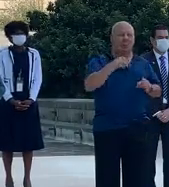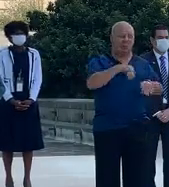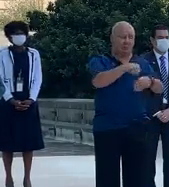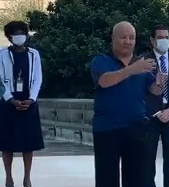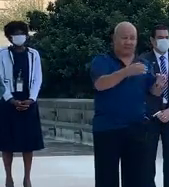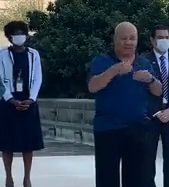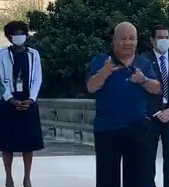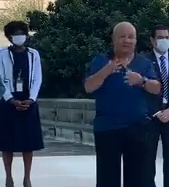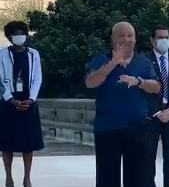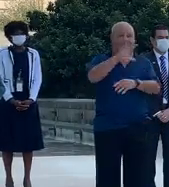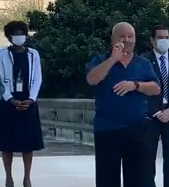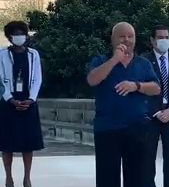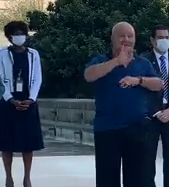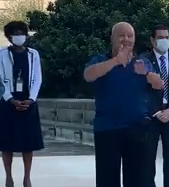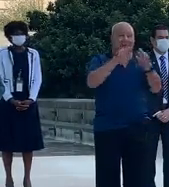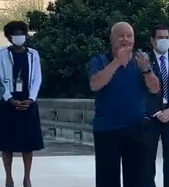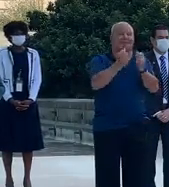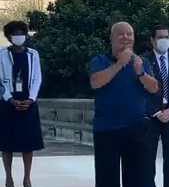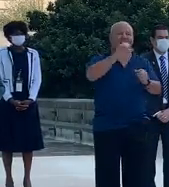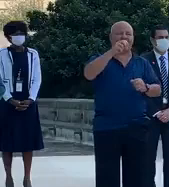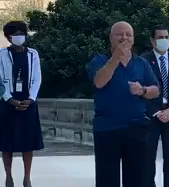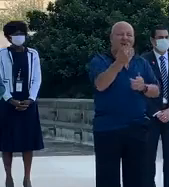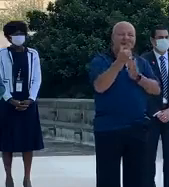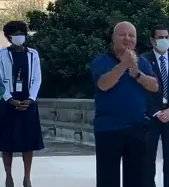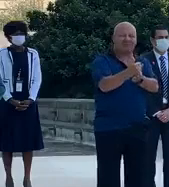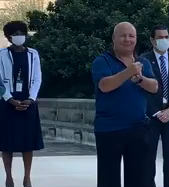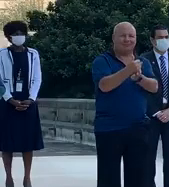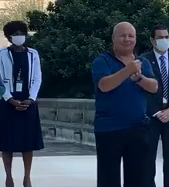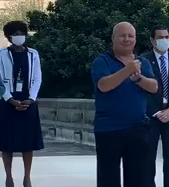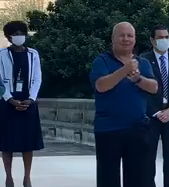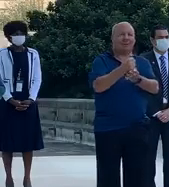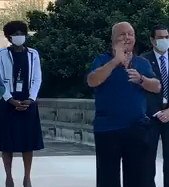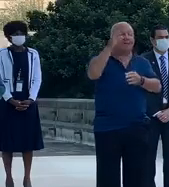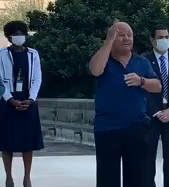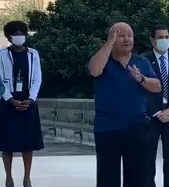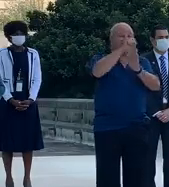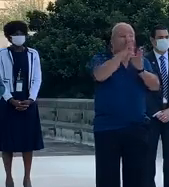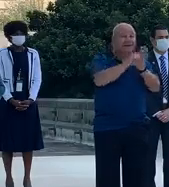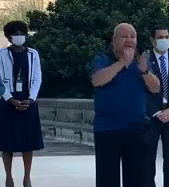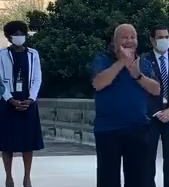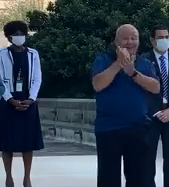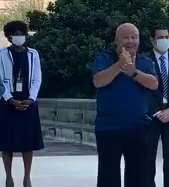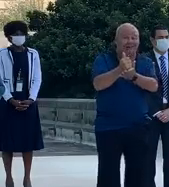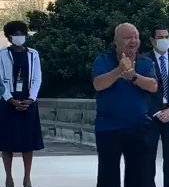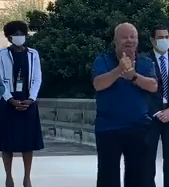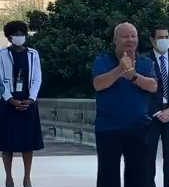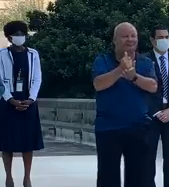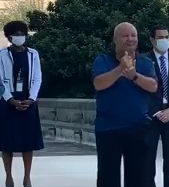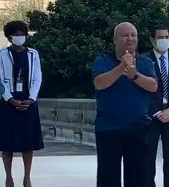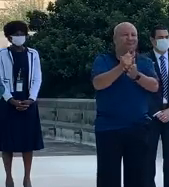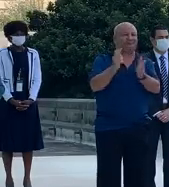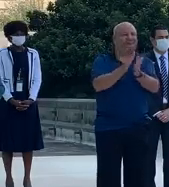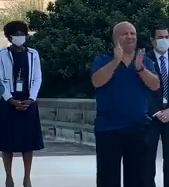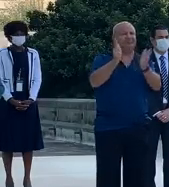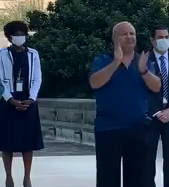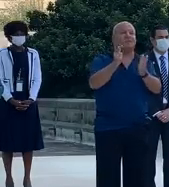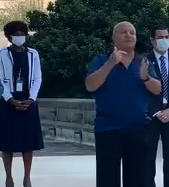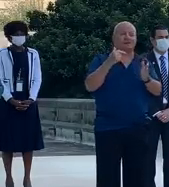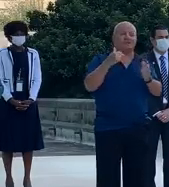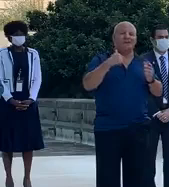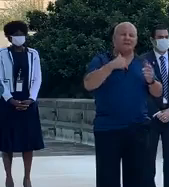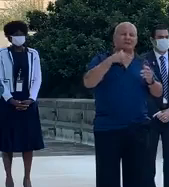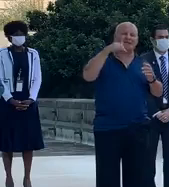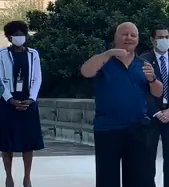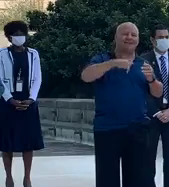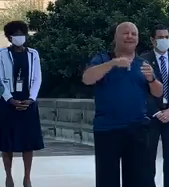cash assistance. And these families were blocked out of any federal or state assistance. So this, again, was about meeting